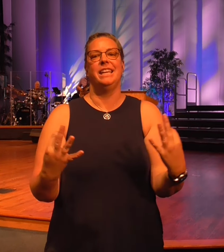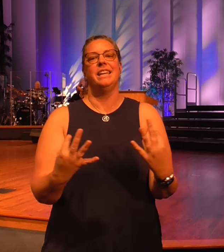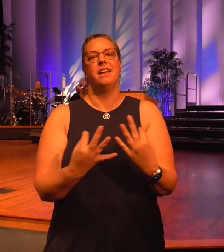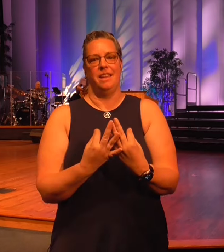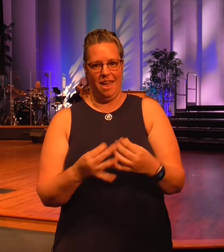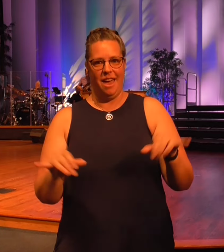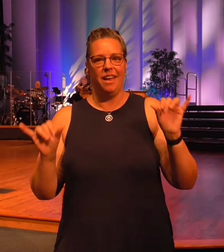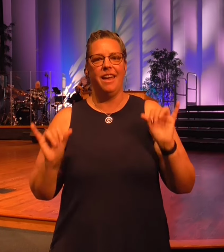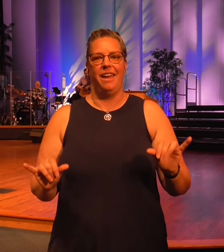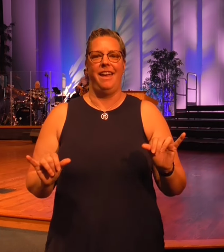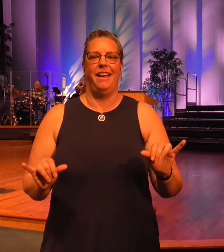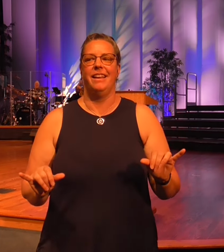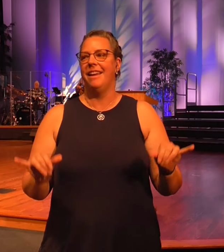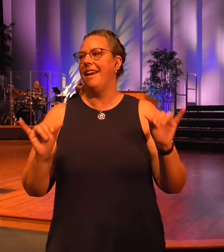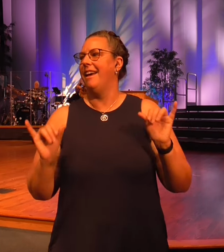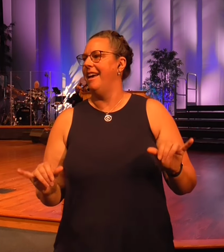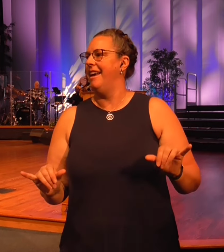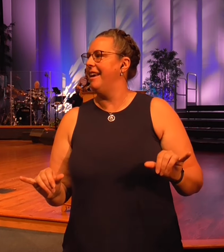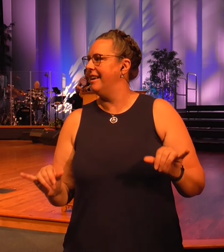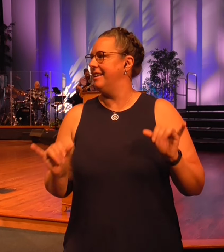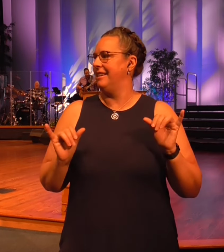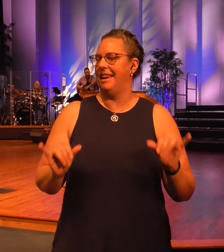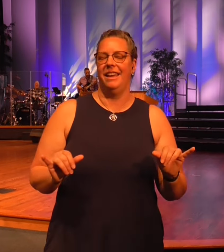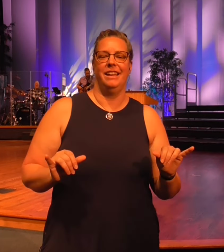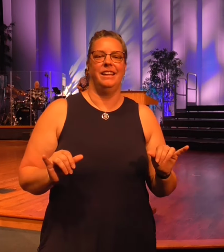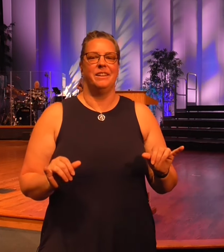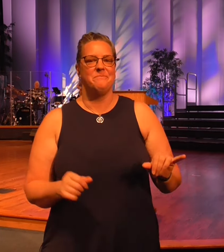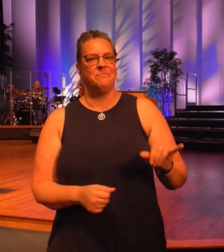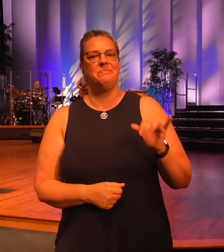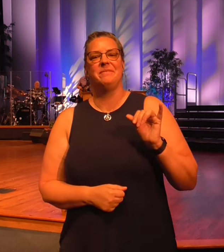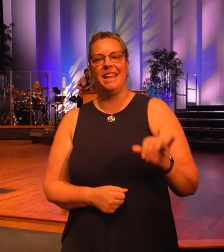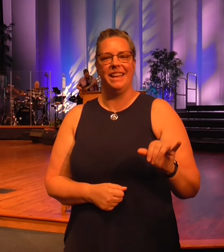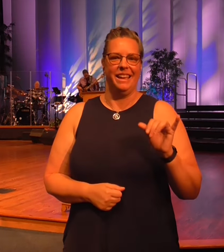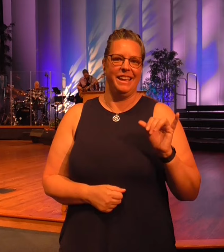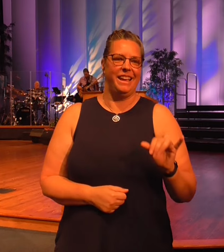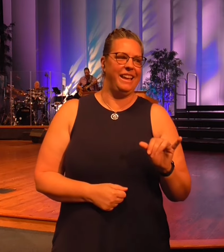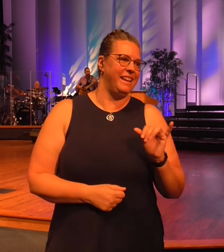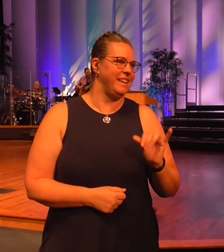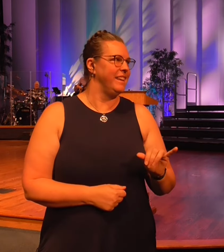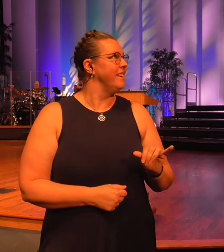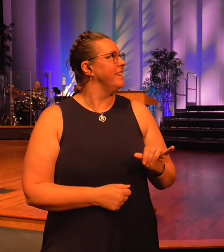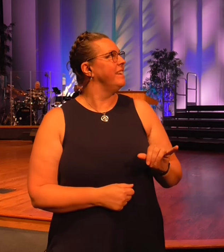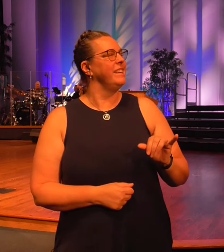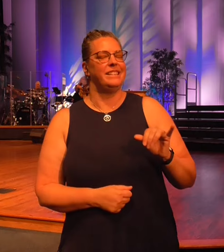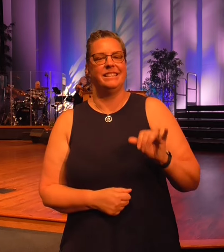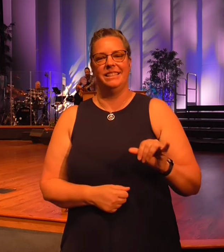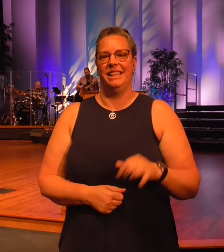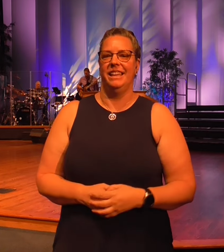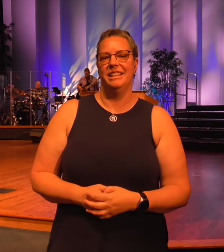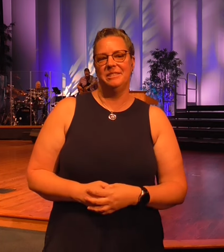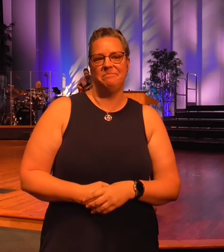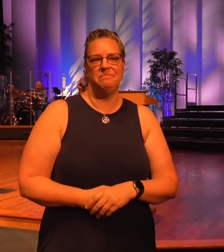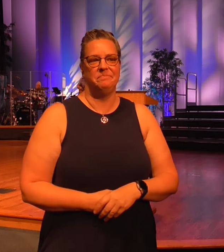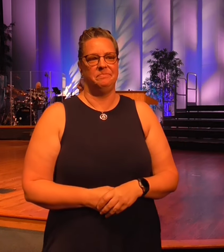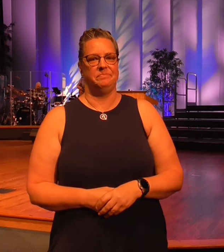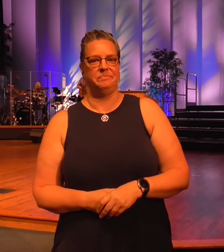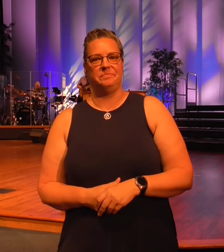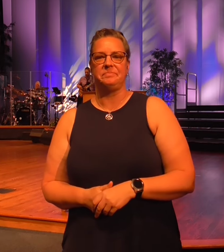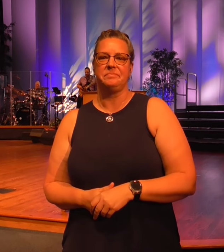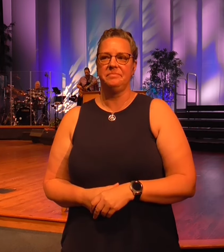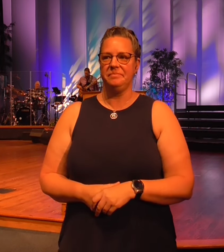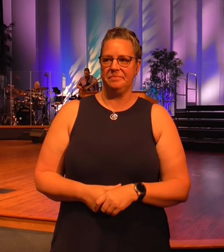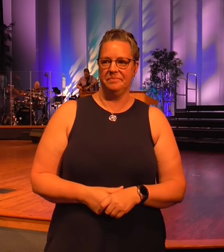family. Hey, hey, yeah, yeah. Hey, hey, hey, yeah,